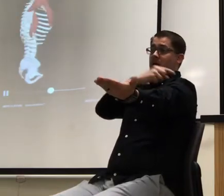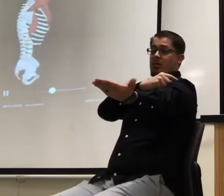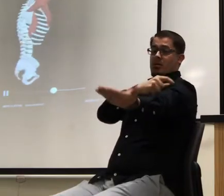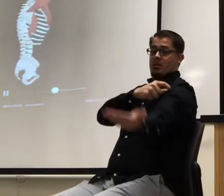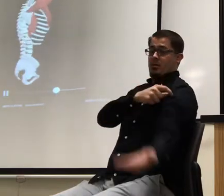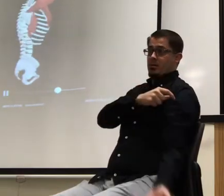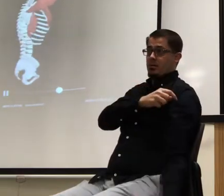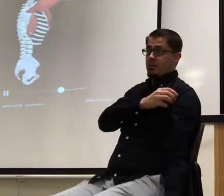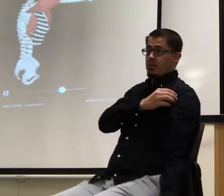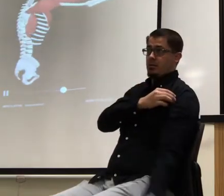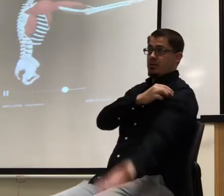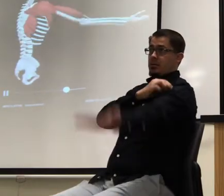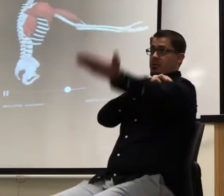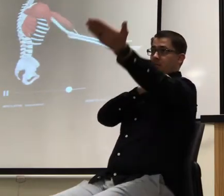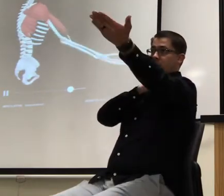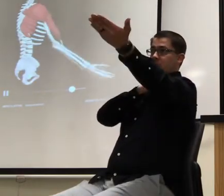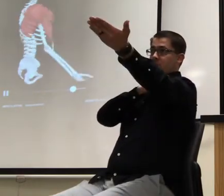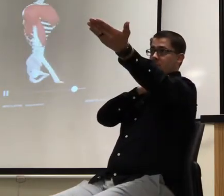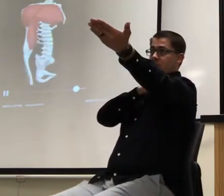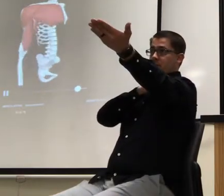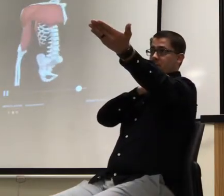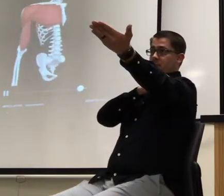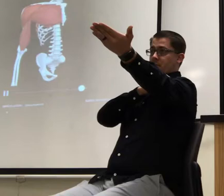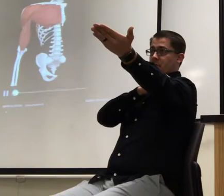Just move the arm forward.